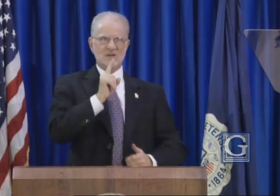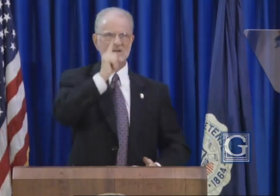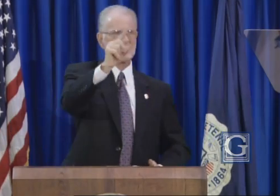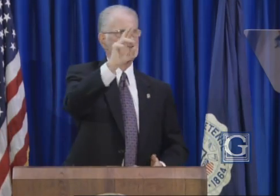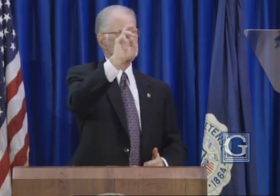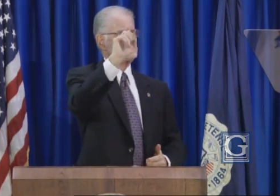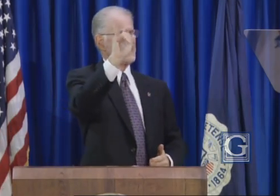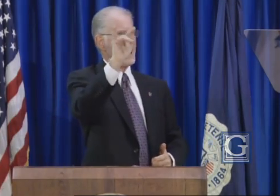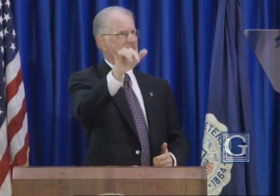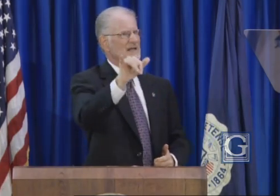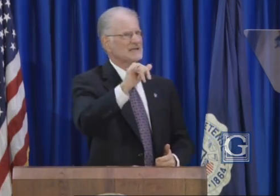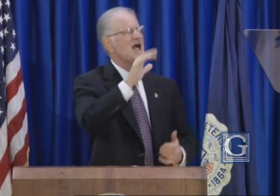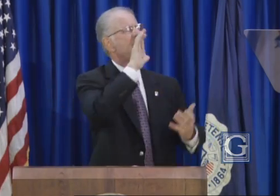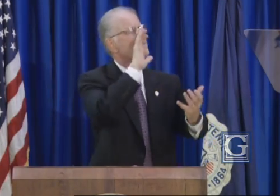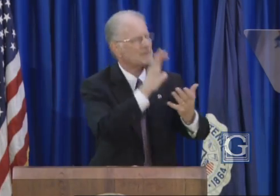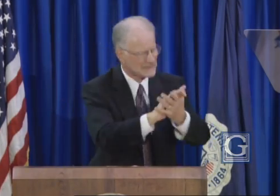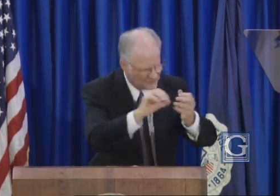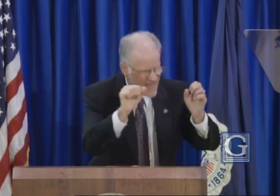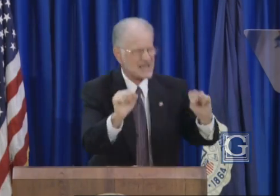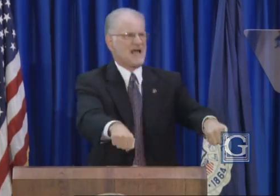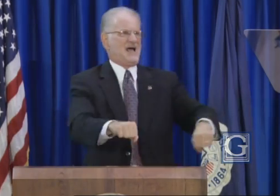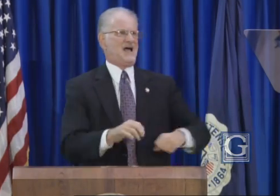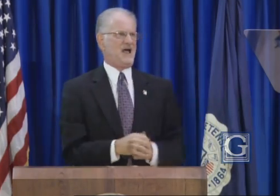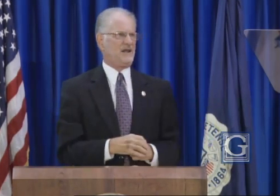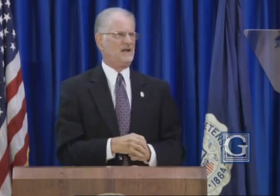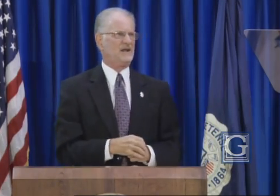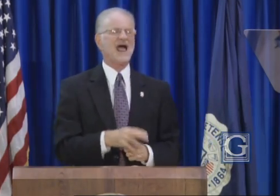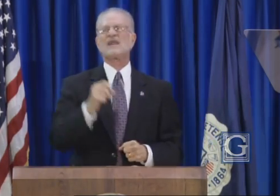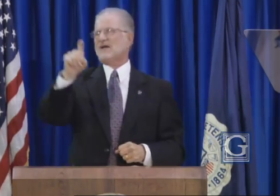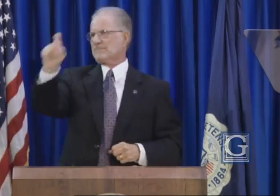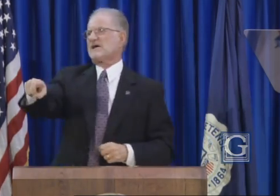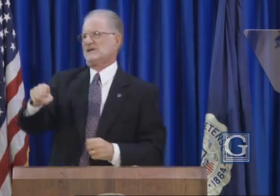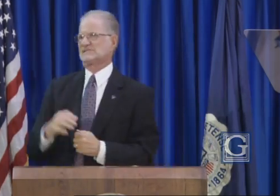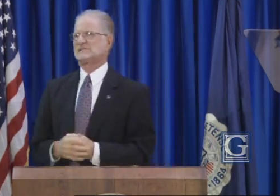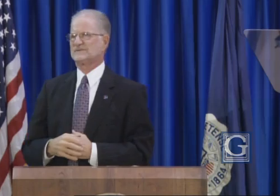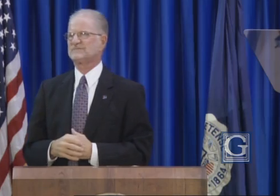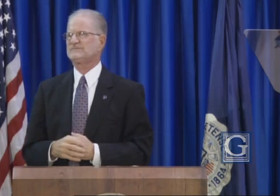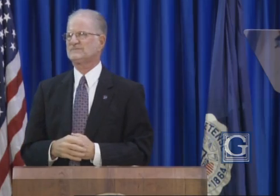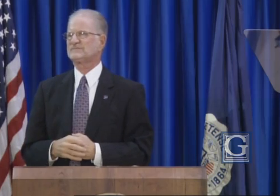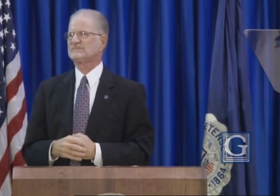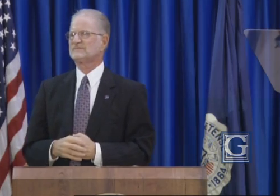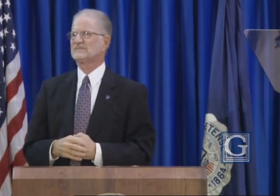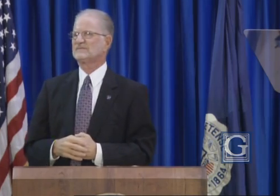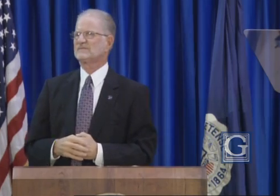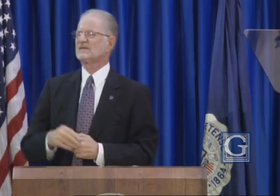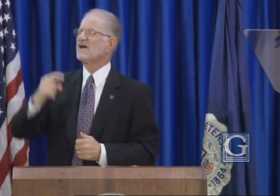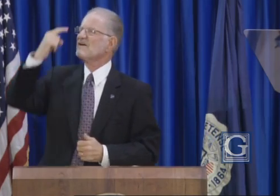So can these dreams be our reality? I believe they can, and they